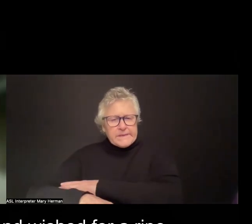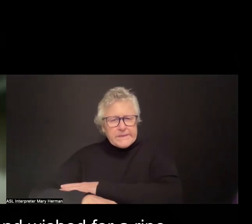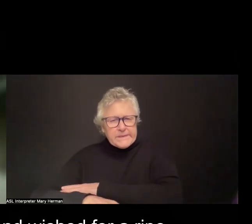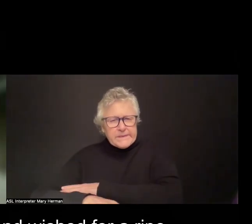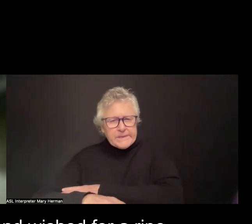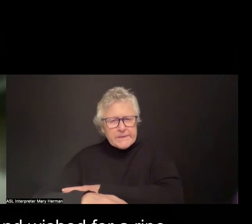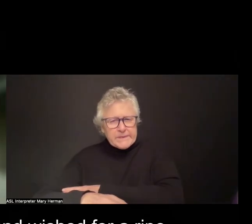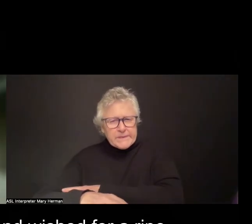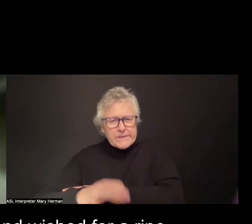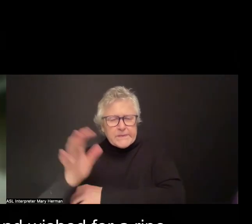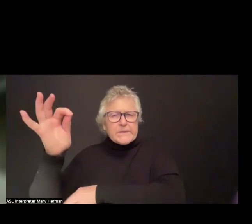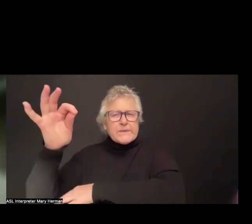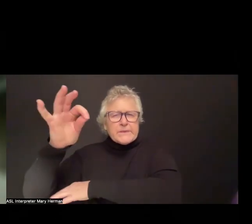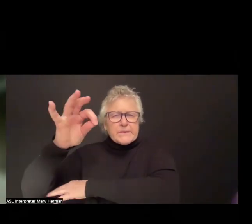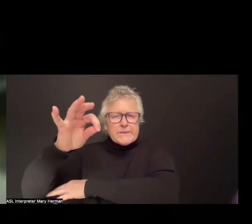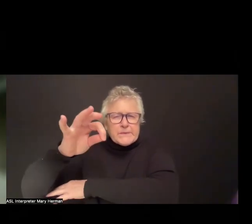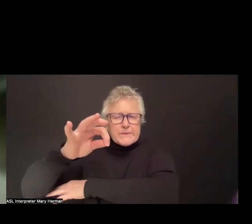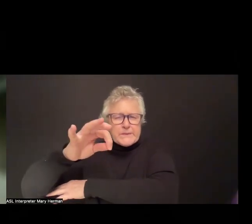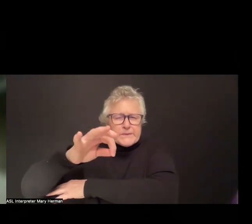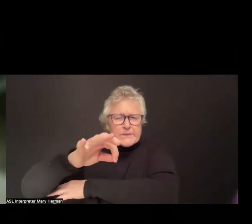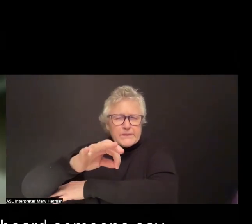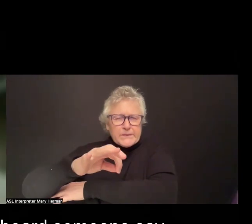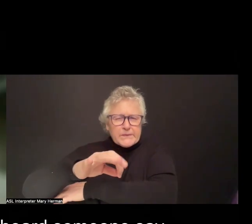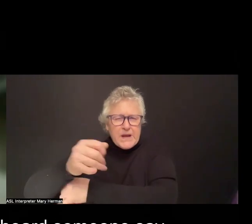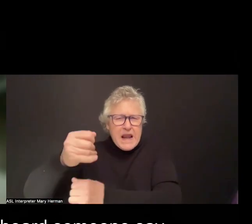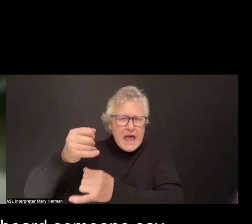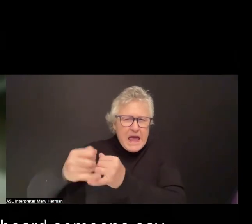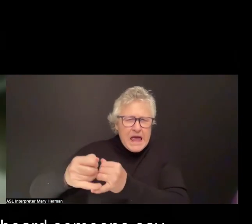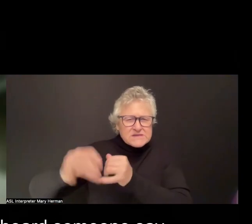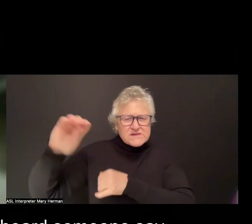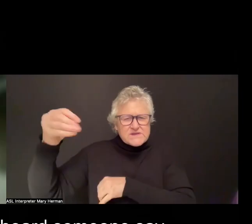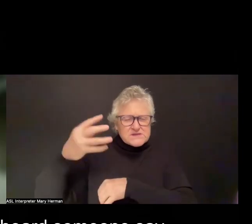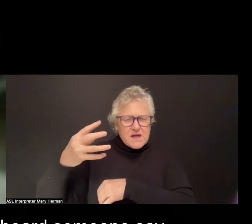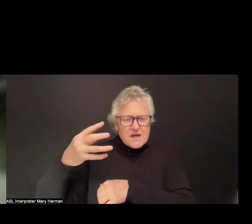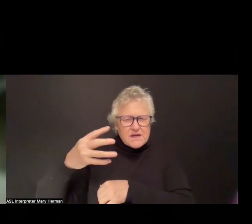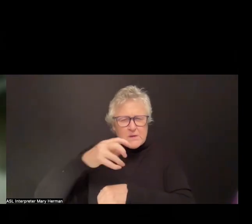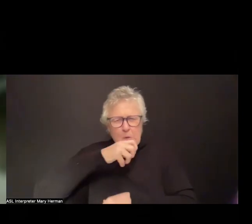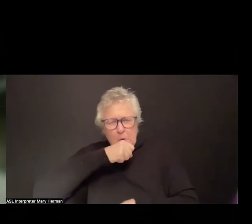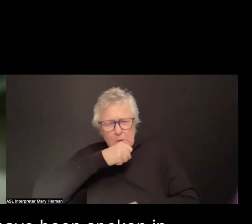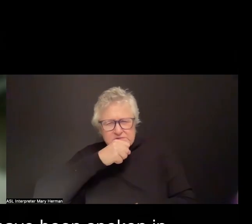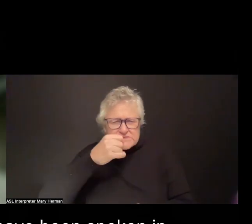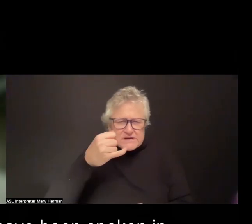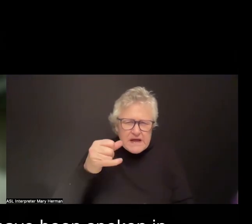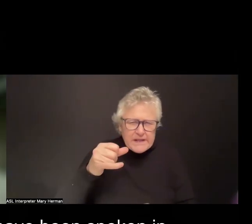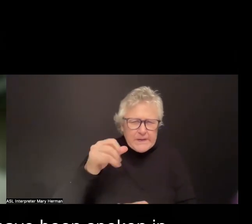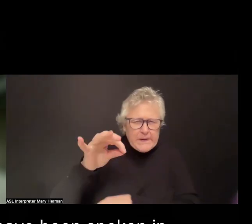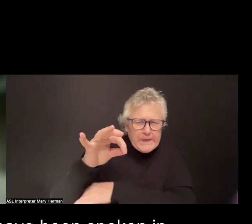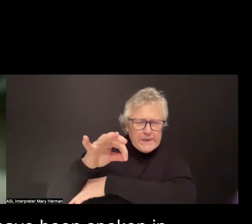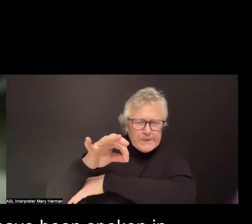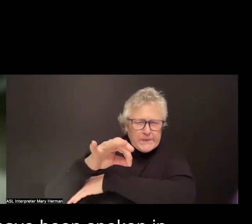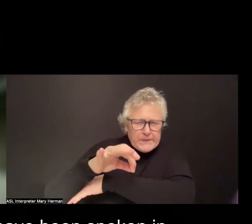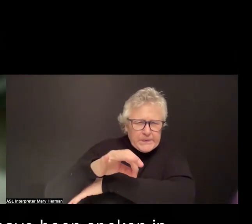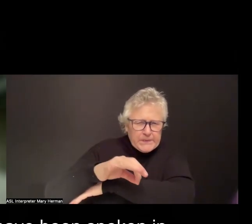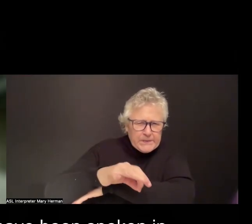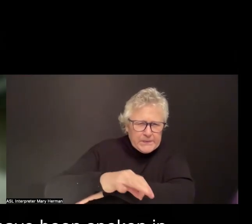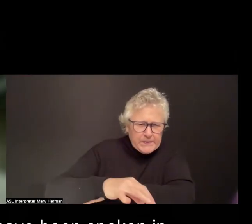eyes and wished for a ripe apple. Cut his hand off, I heard someone say softly. So softly, it might have